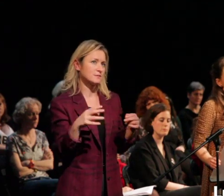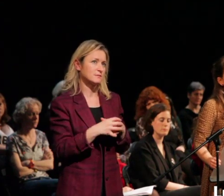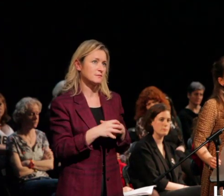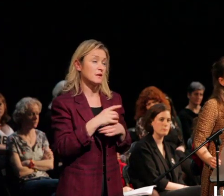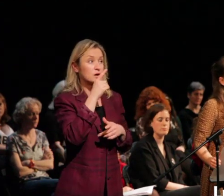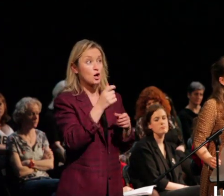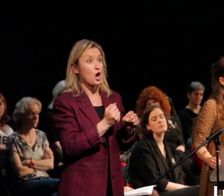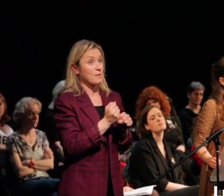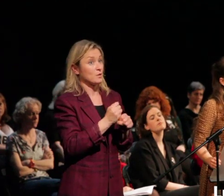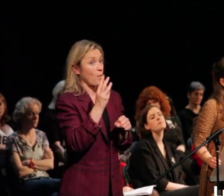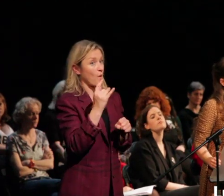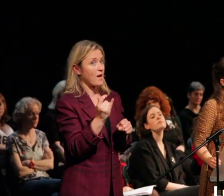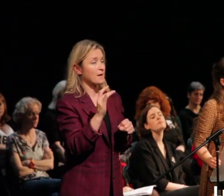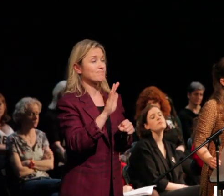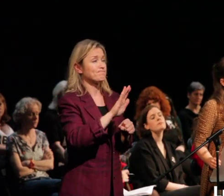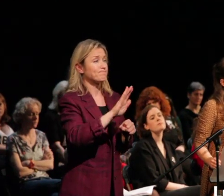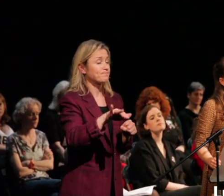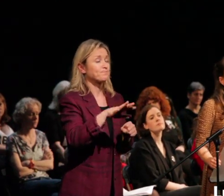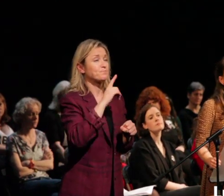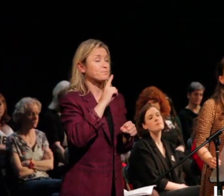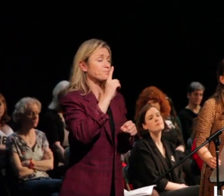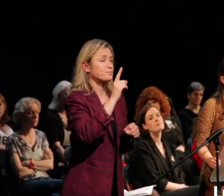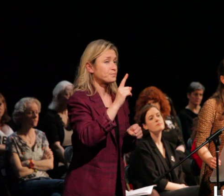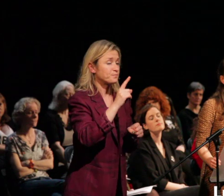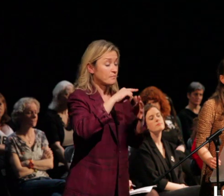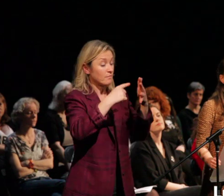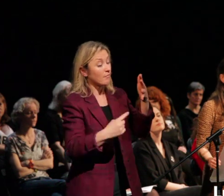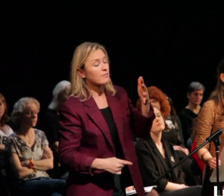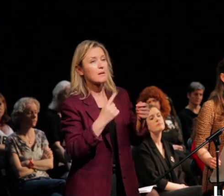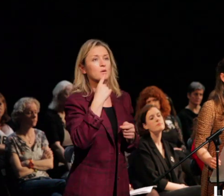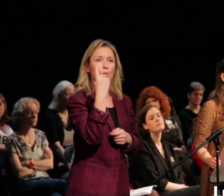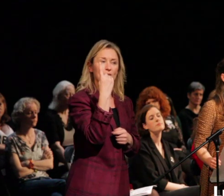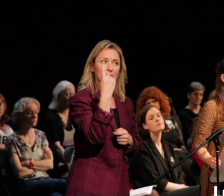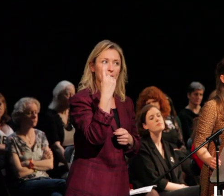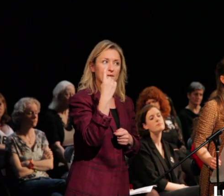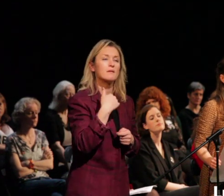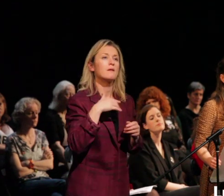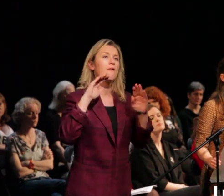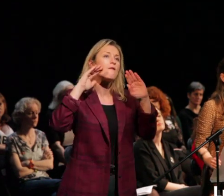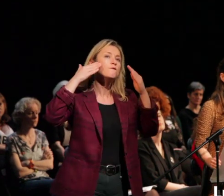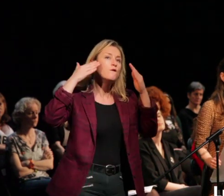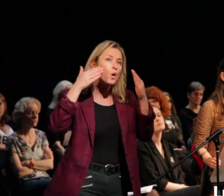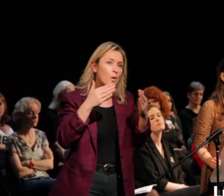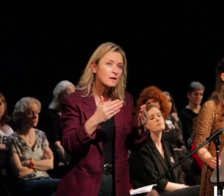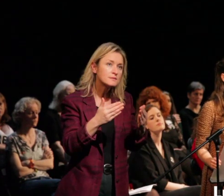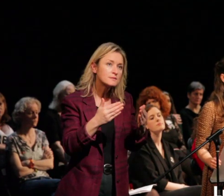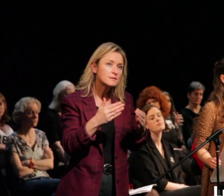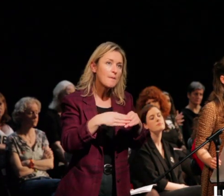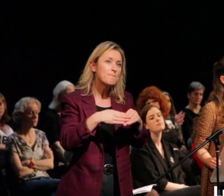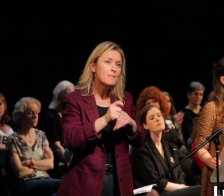day about why that is, but one key reason I would say is that they tended to focus almost exclusively on